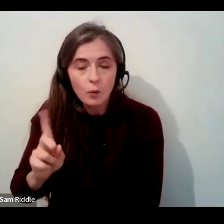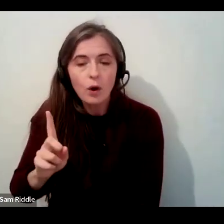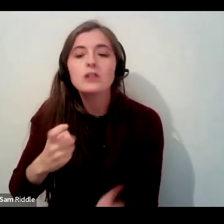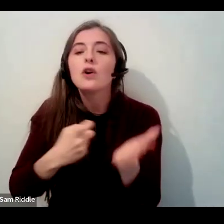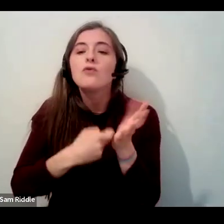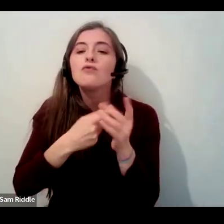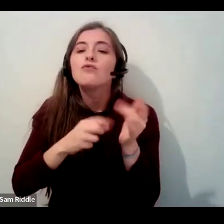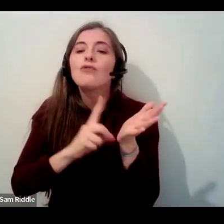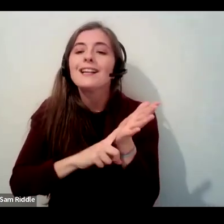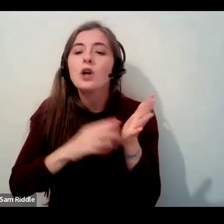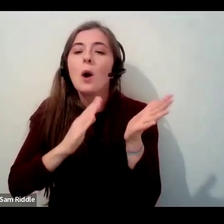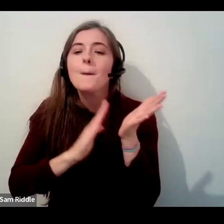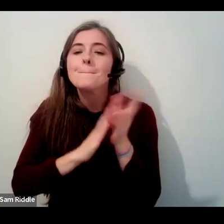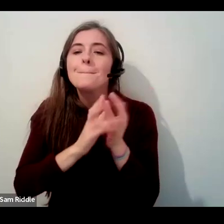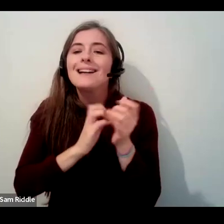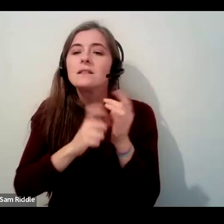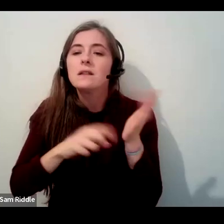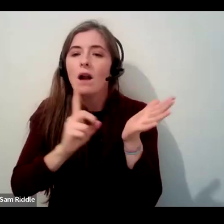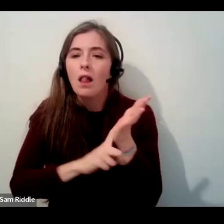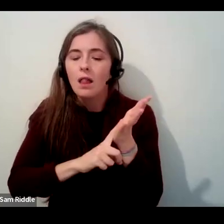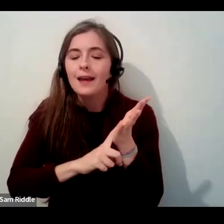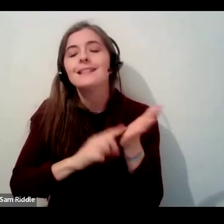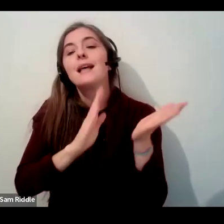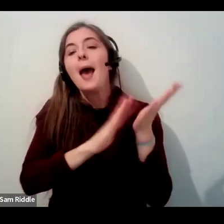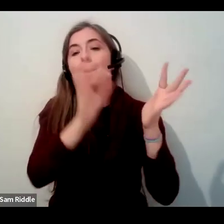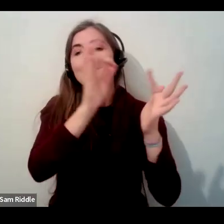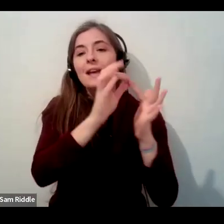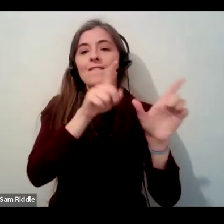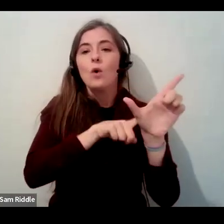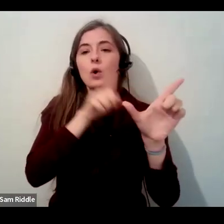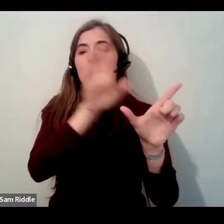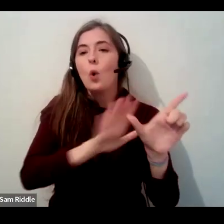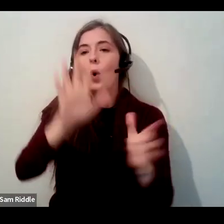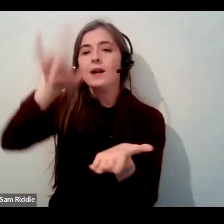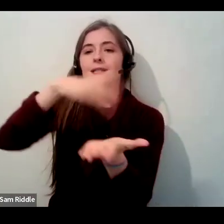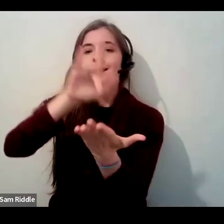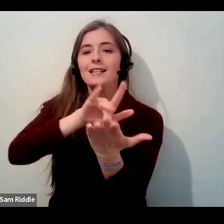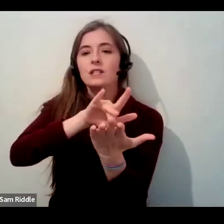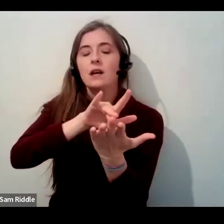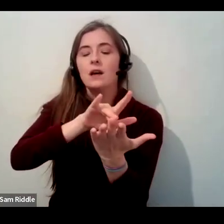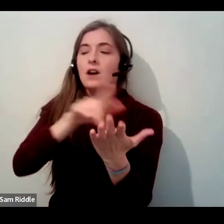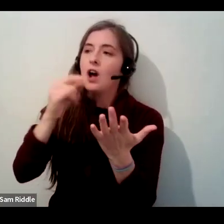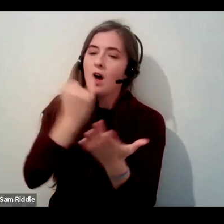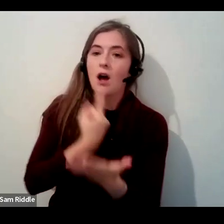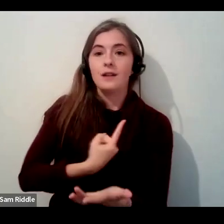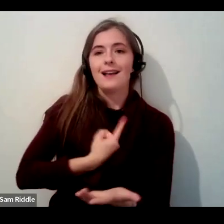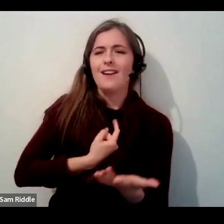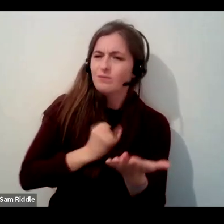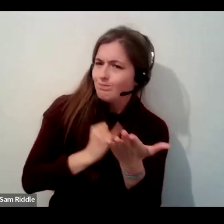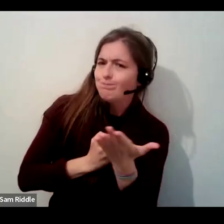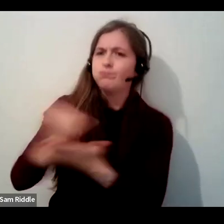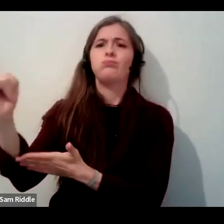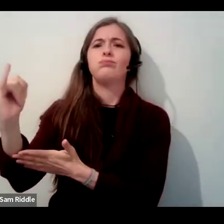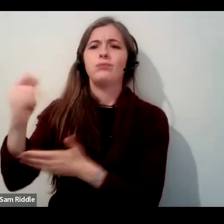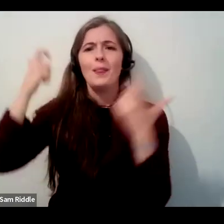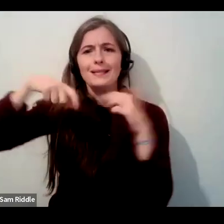Rachel Maskell as MP for York Central, who is very vocally opposed to this bill. She's already